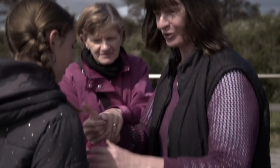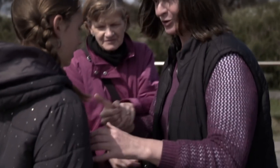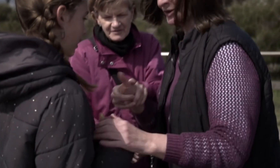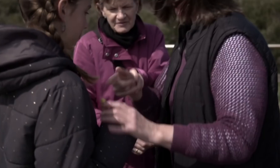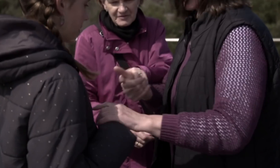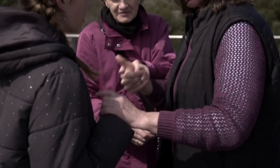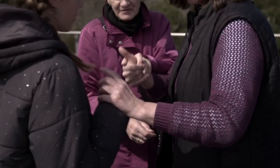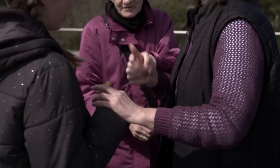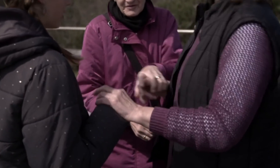Are you good?